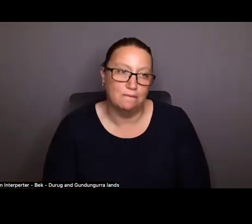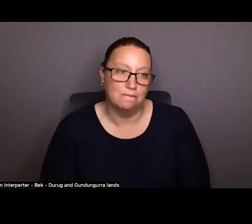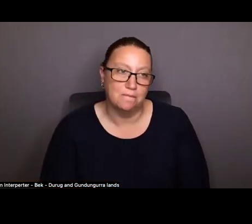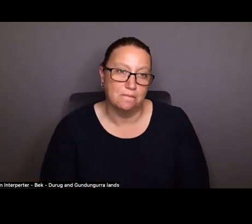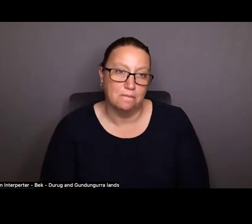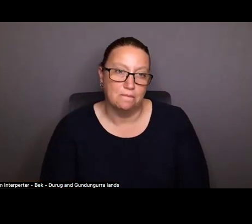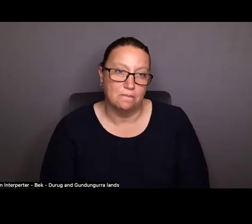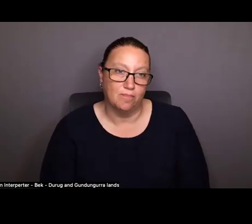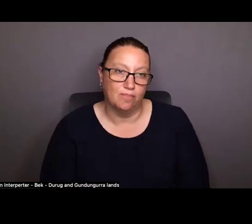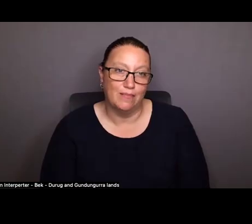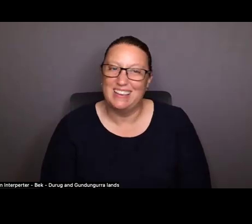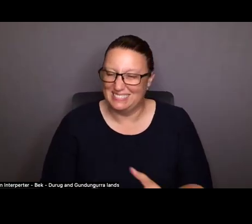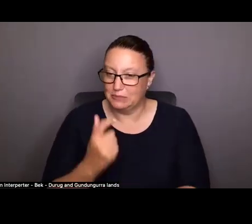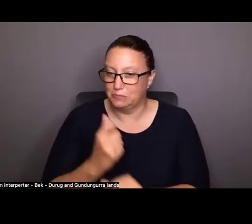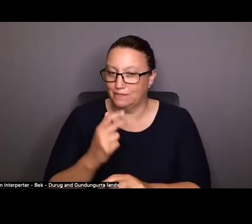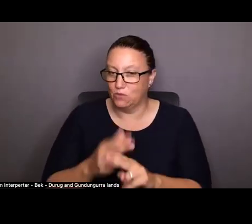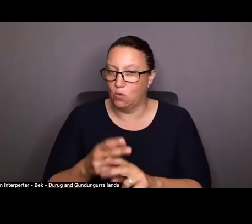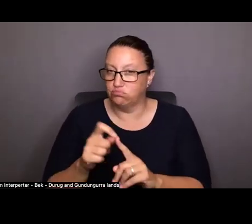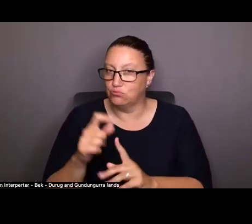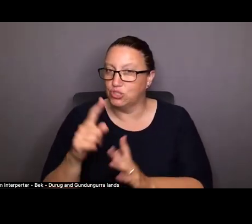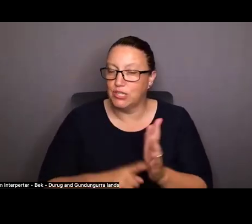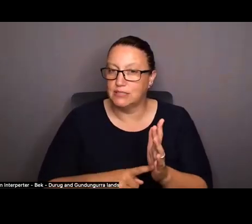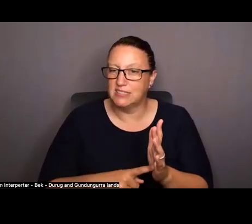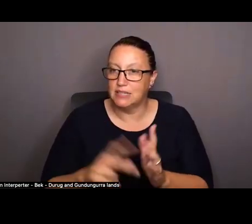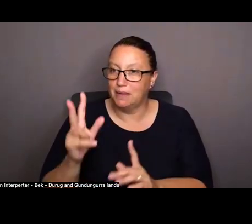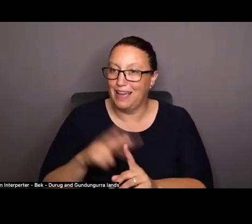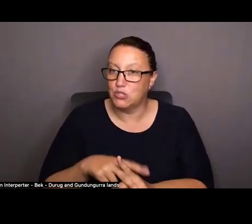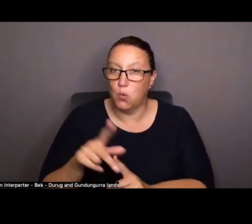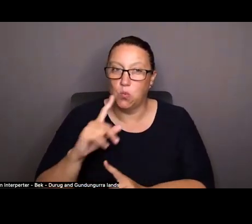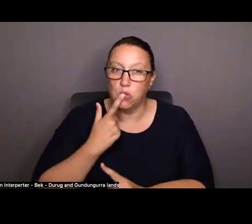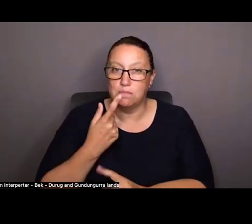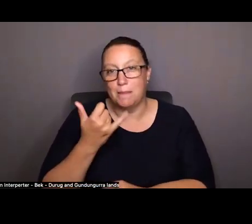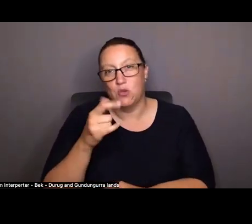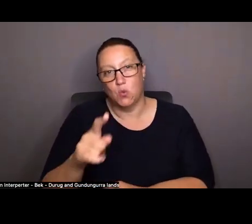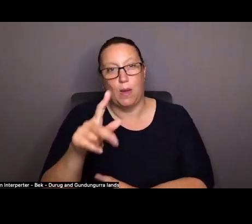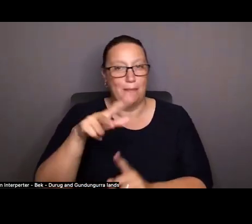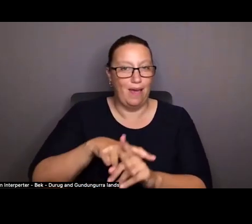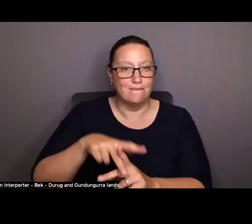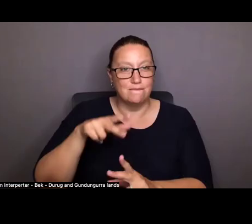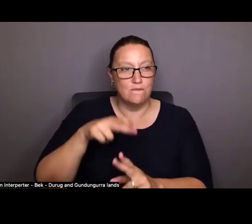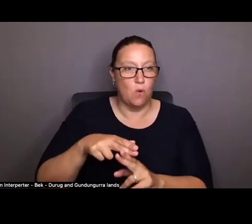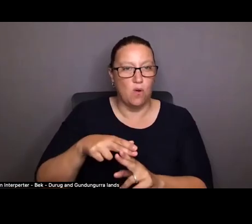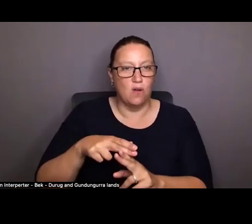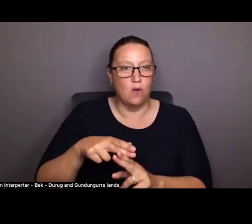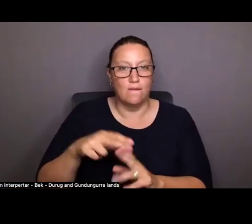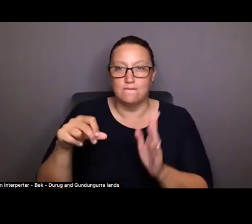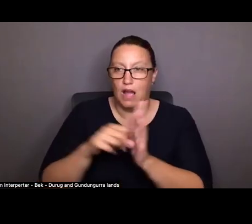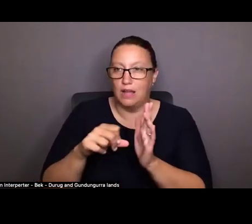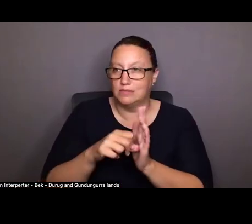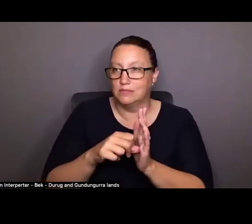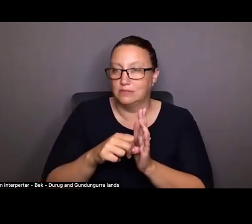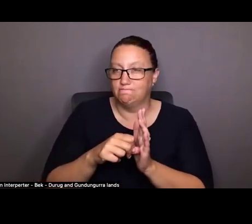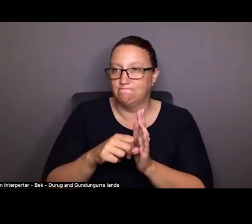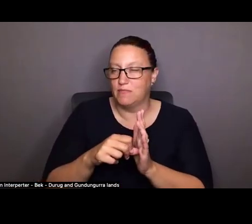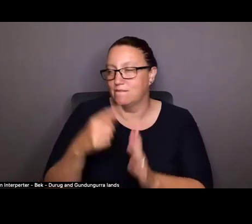That an example of a project application would be you applying for funds to,